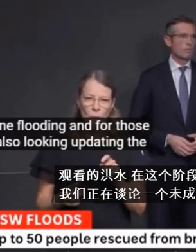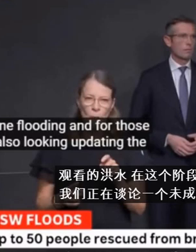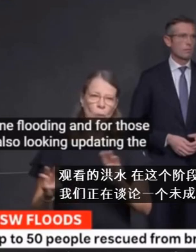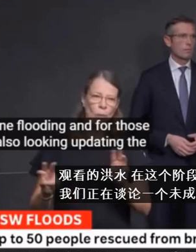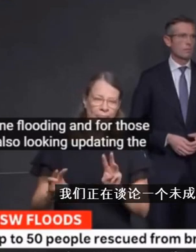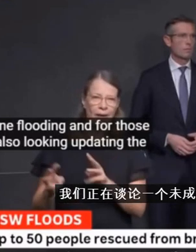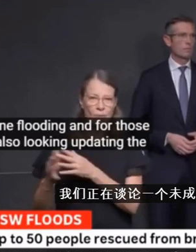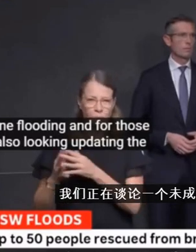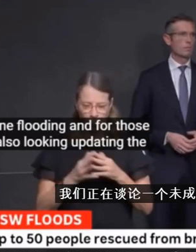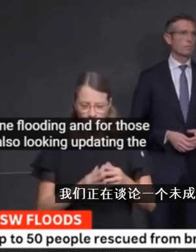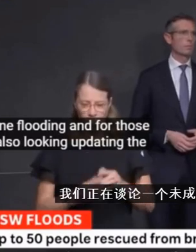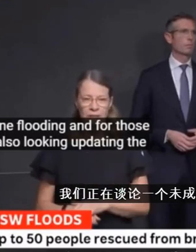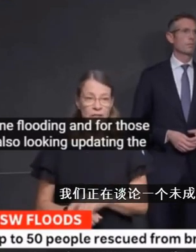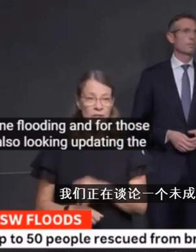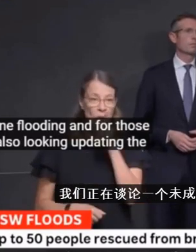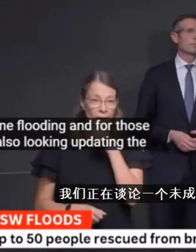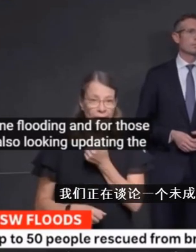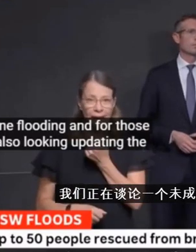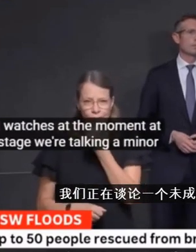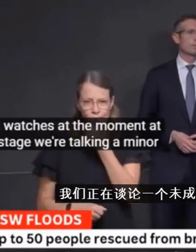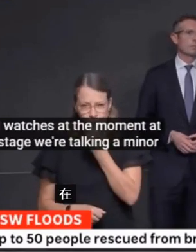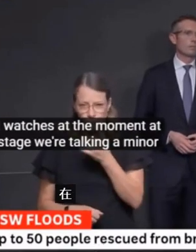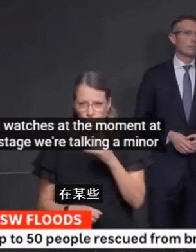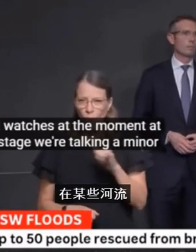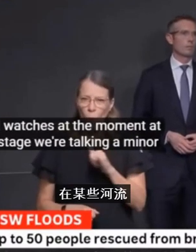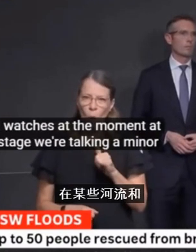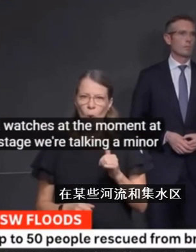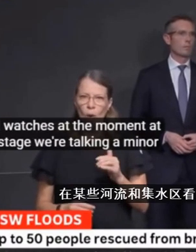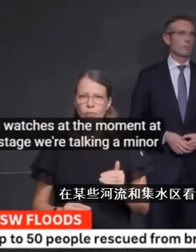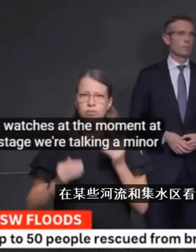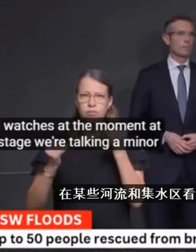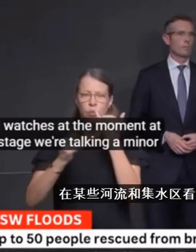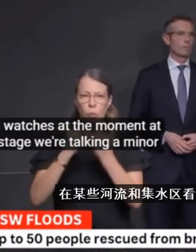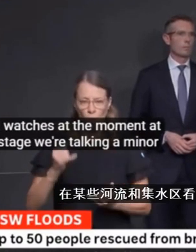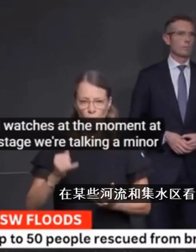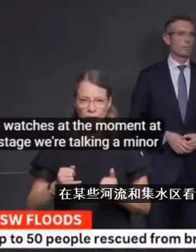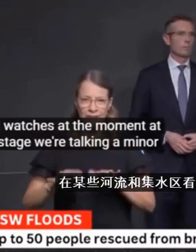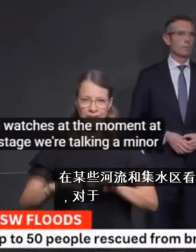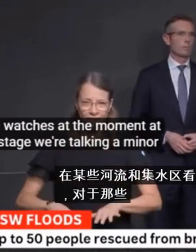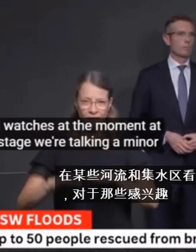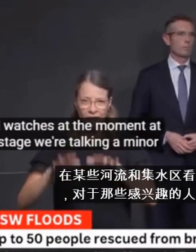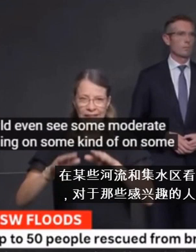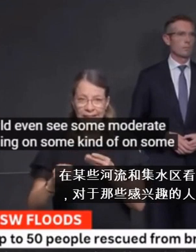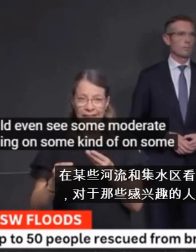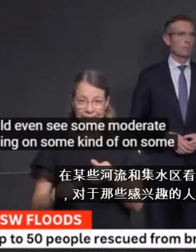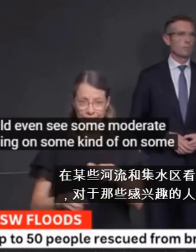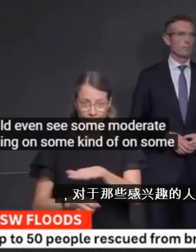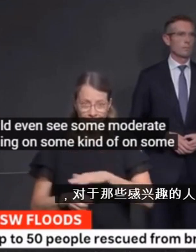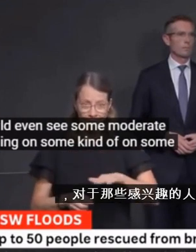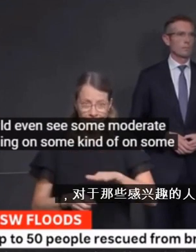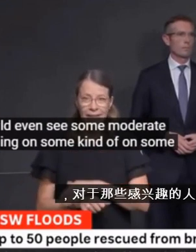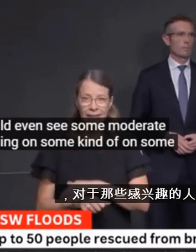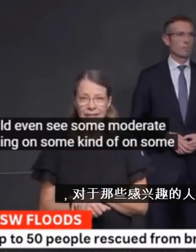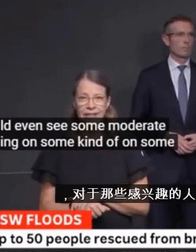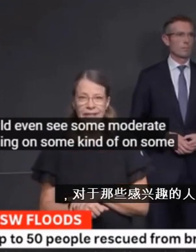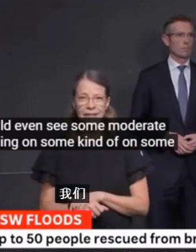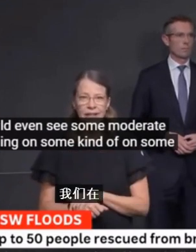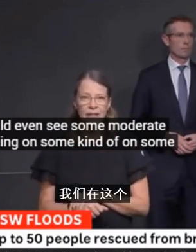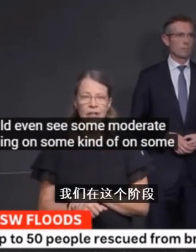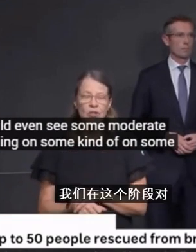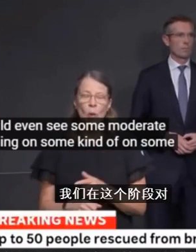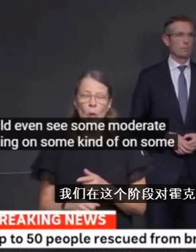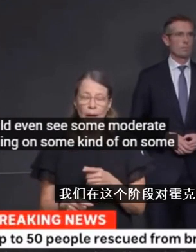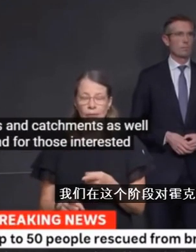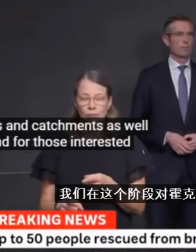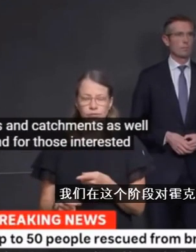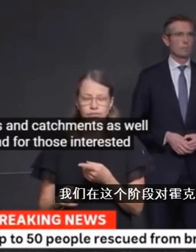minor, could even see some moderate flooding on some rivers and catchments as well. And for those interested, obviously we're very interested in the Hawkesbury and the